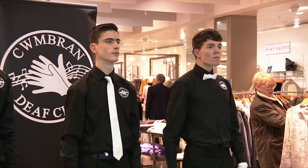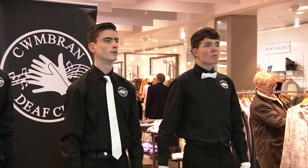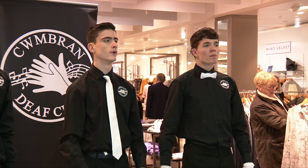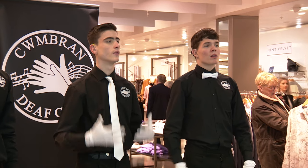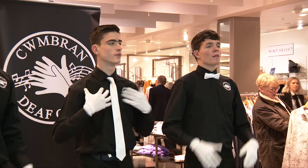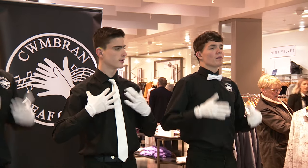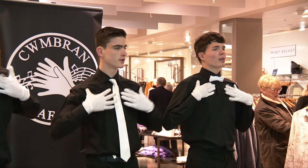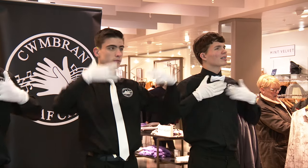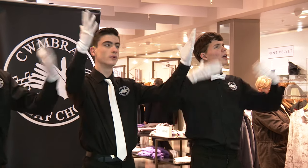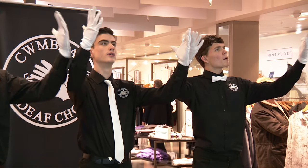Thank you.